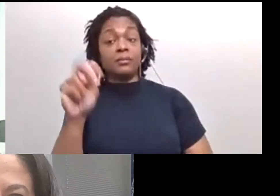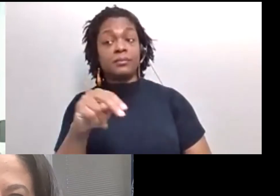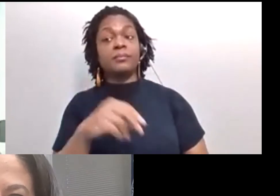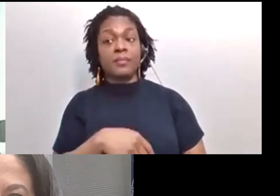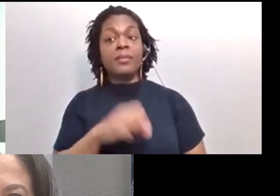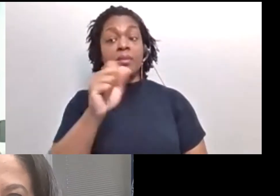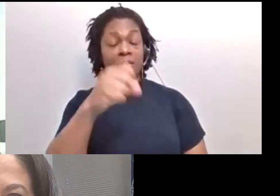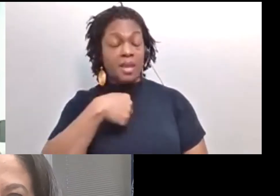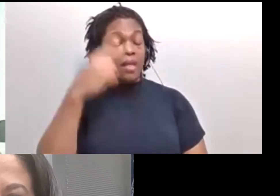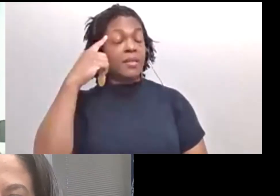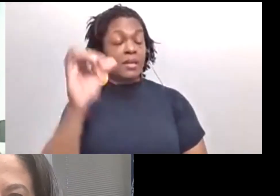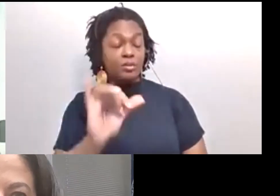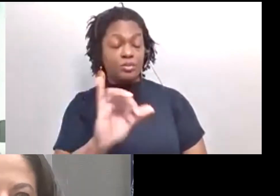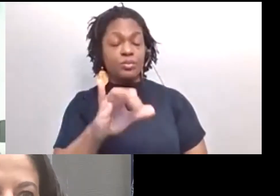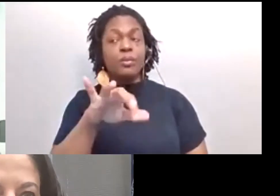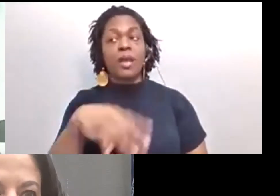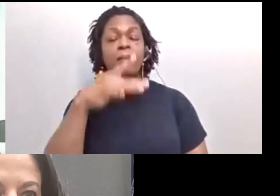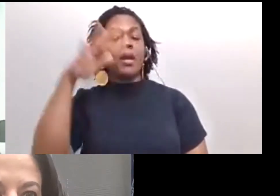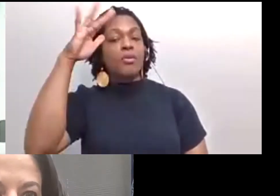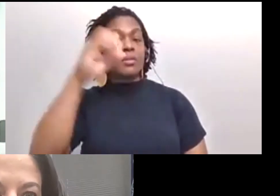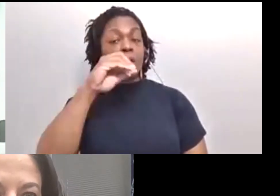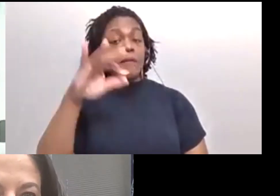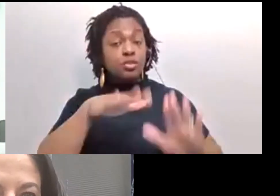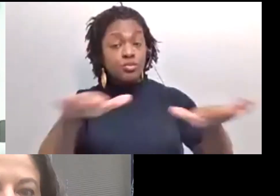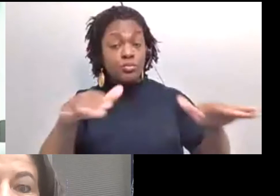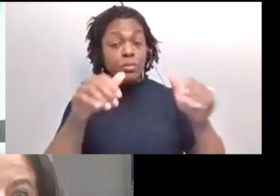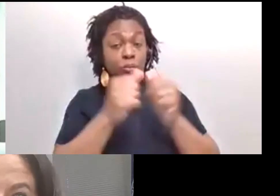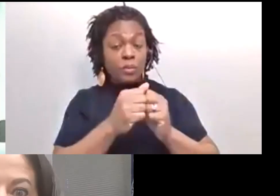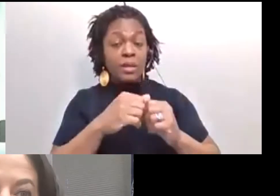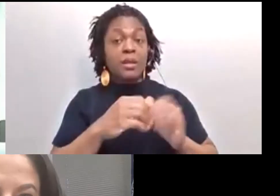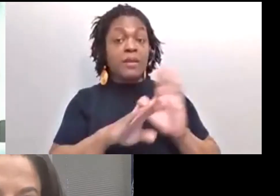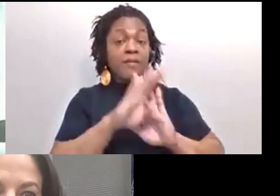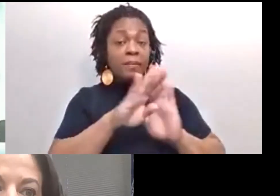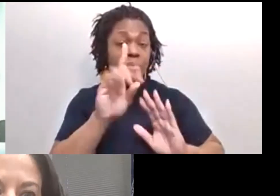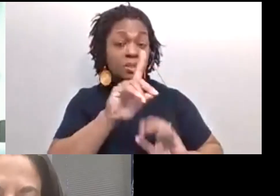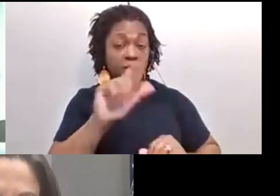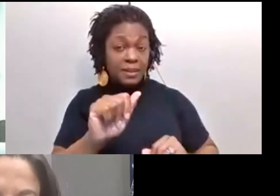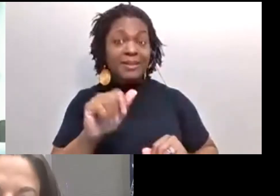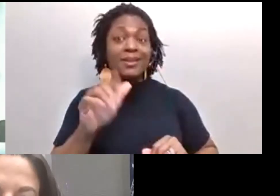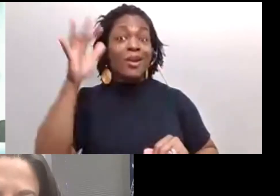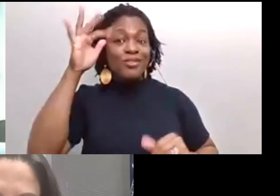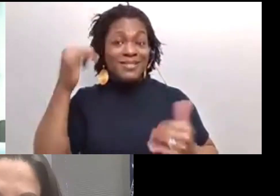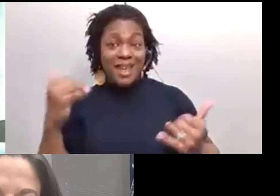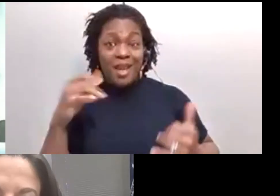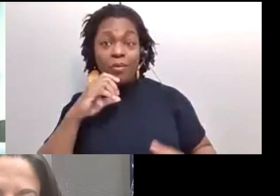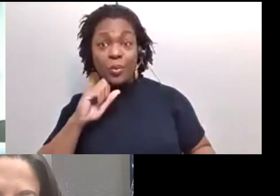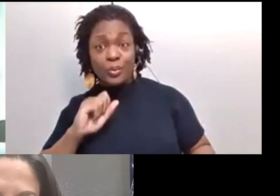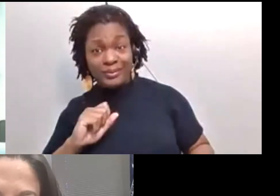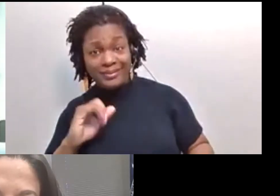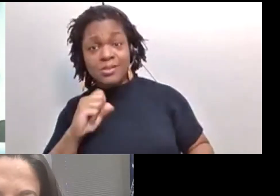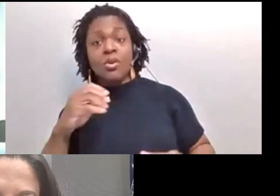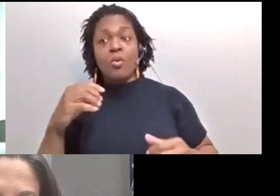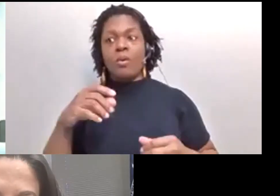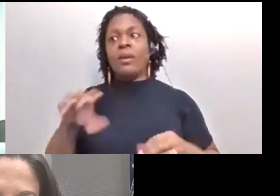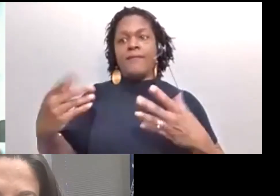parents of children with developmental disabilities are aging. So That's having right. them having support